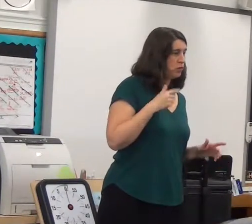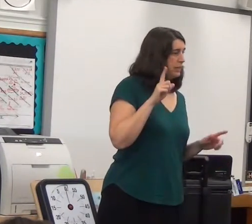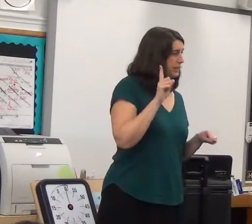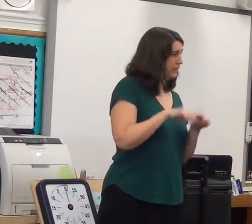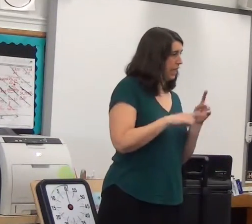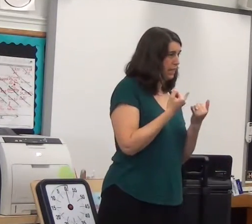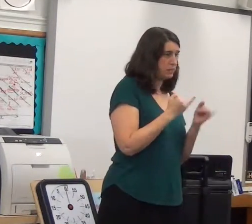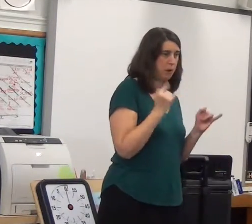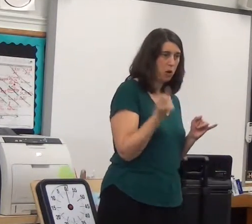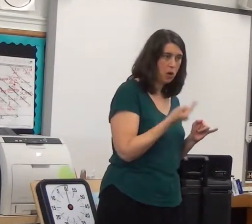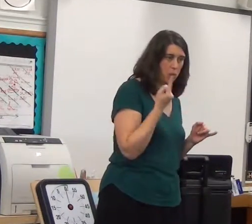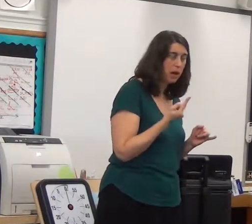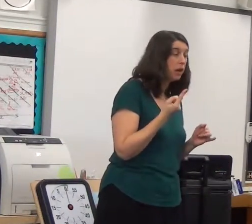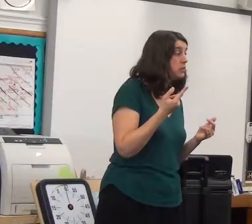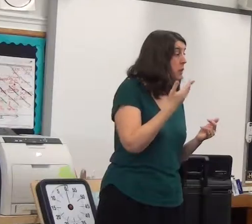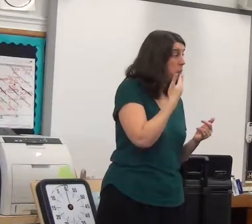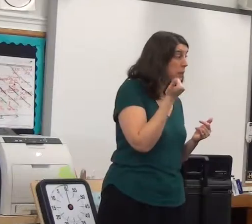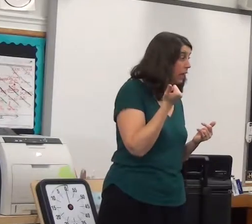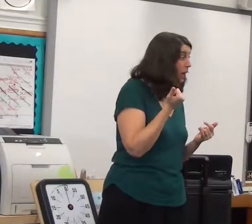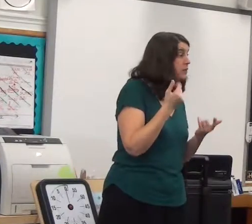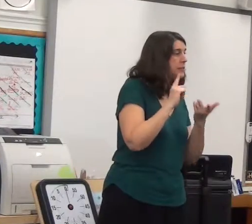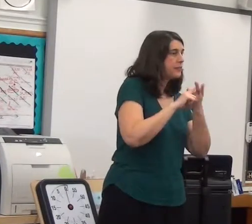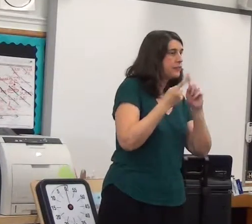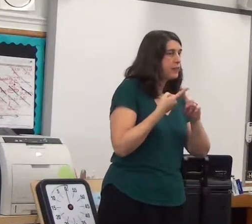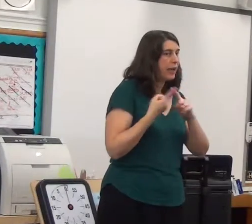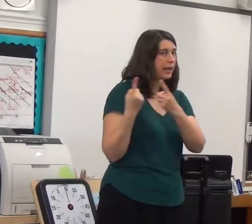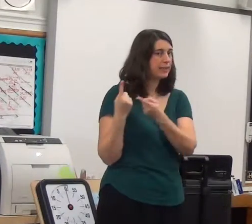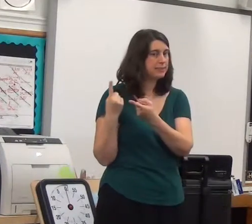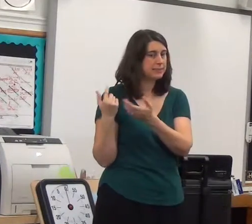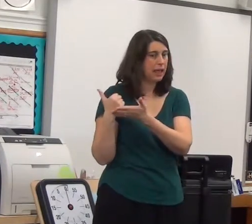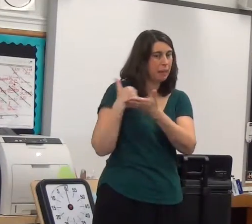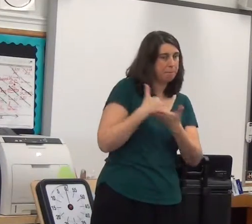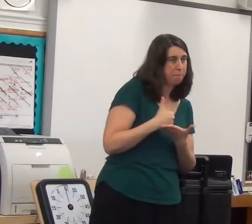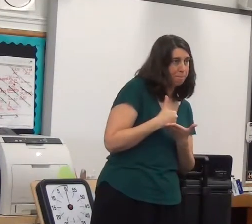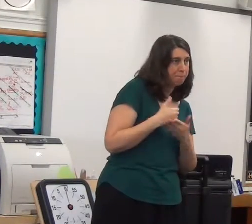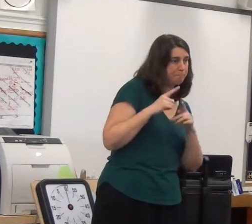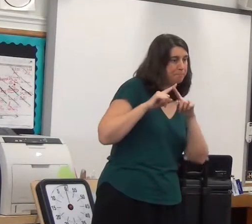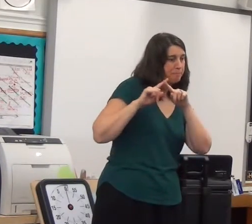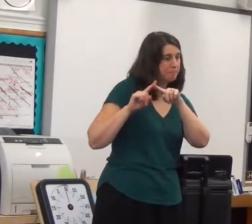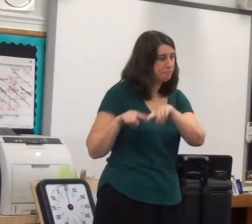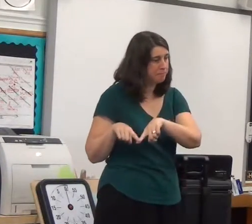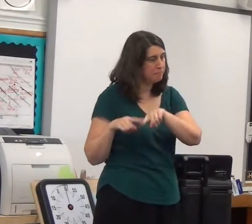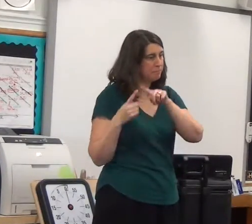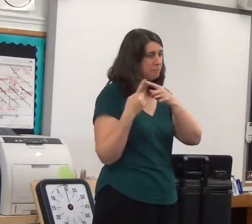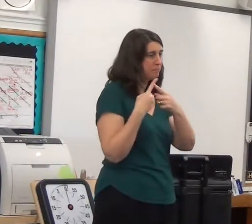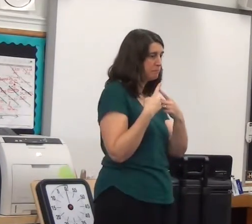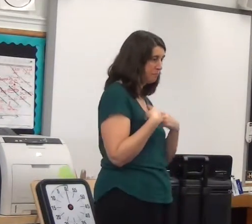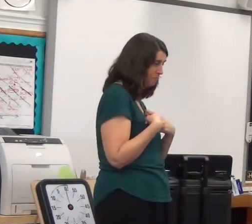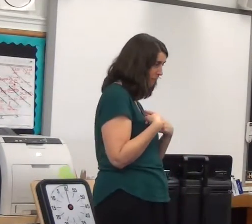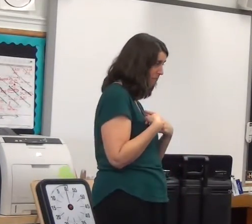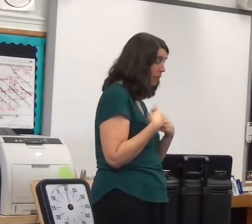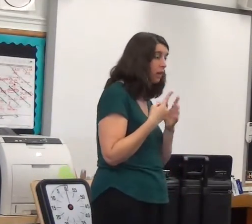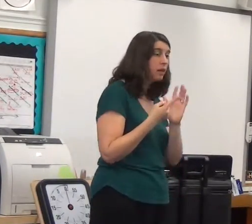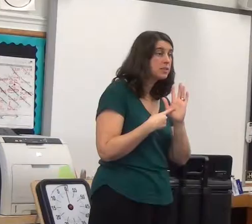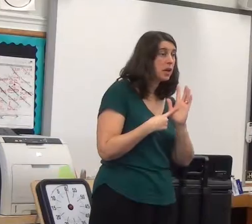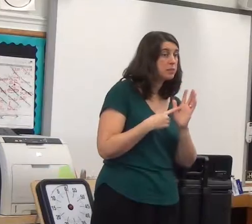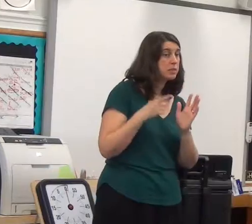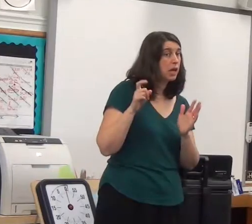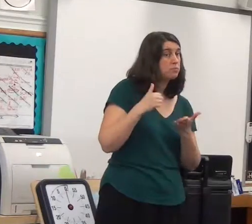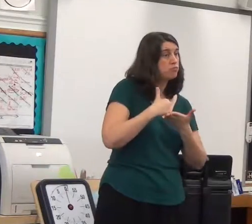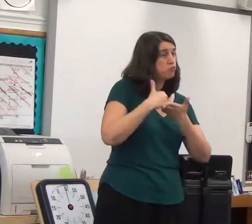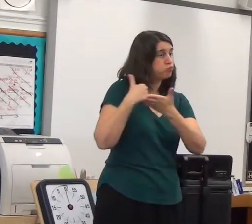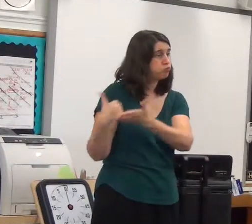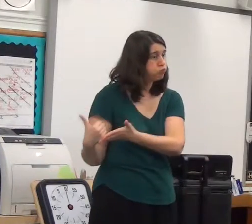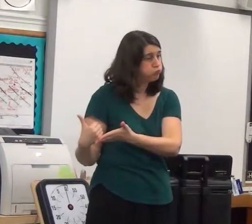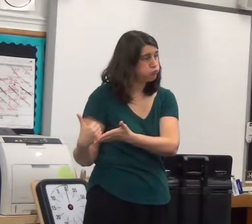of living a life of positivity is being able to ask others for help. But sometimes our friends are going to be the ones who